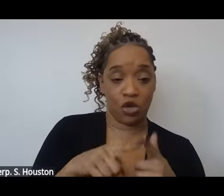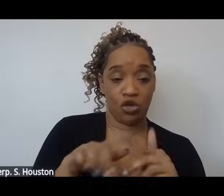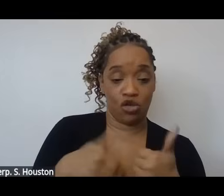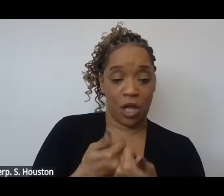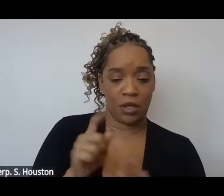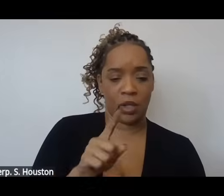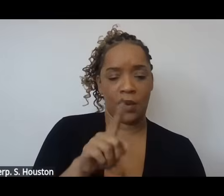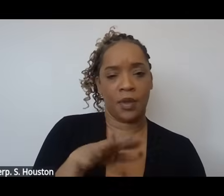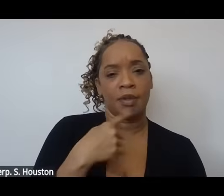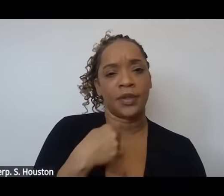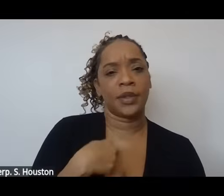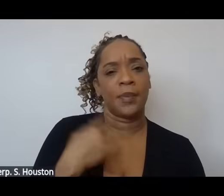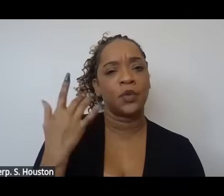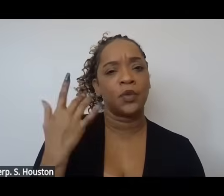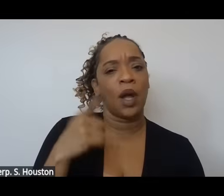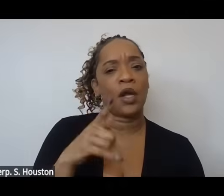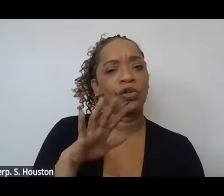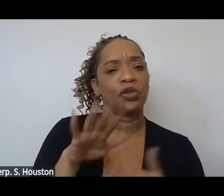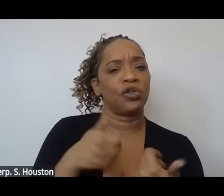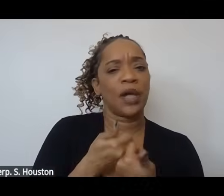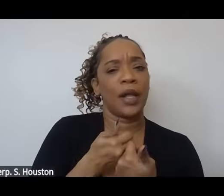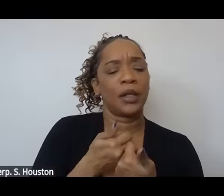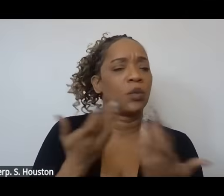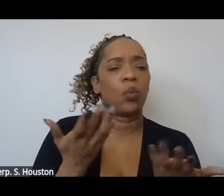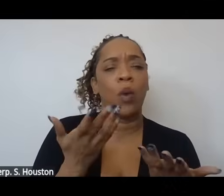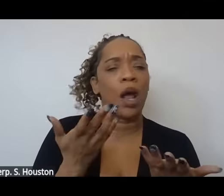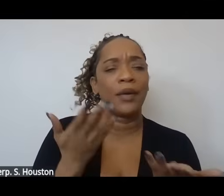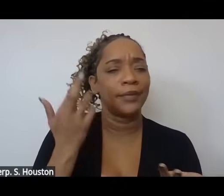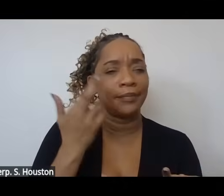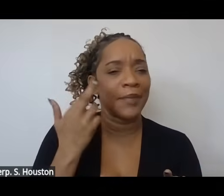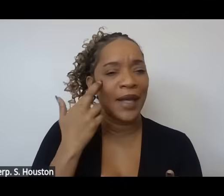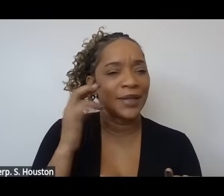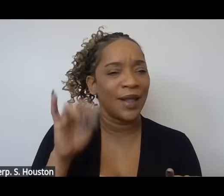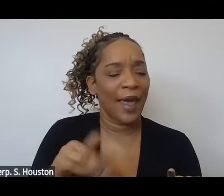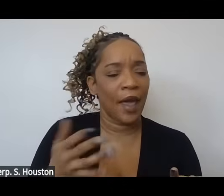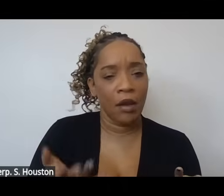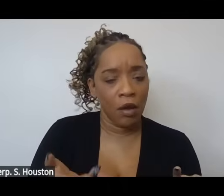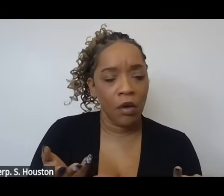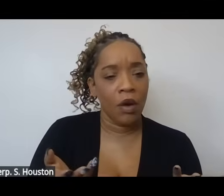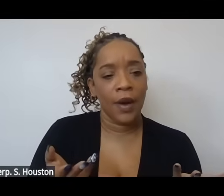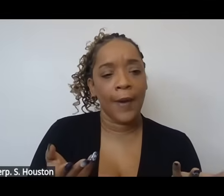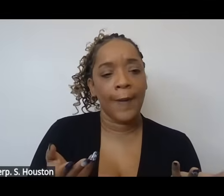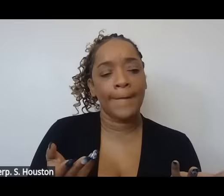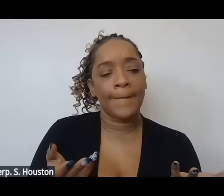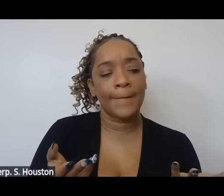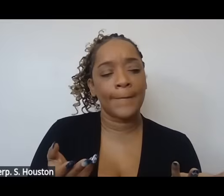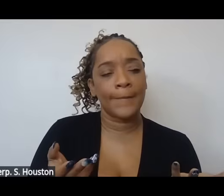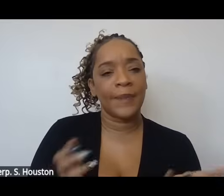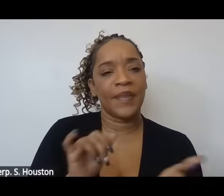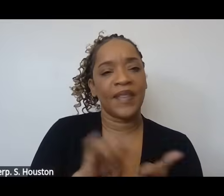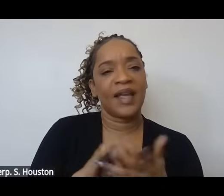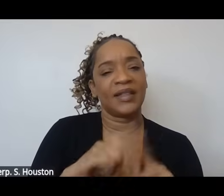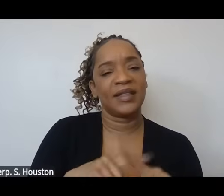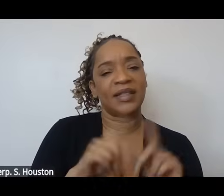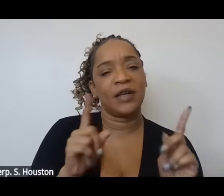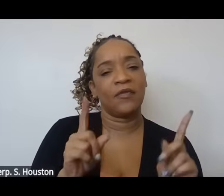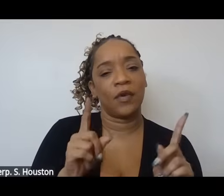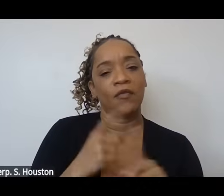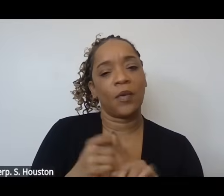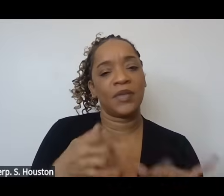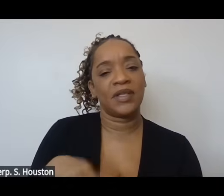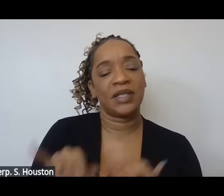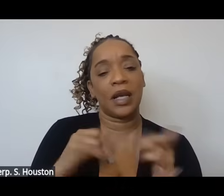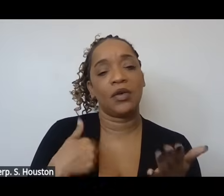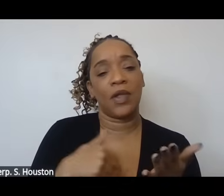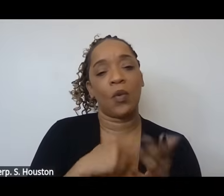Give us what you're basing that on. That is different from the standard that we apply to evaluate the challenge and evaluate the